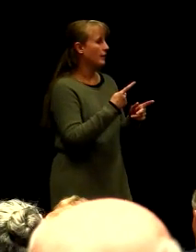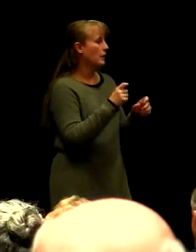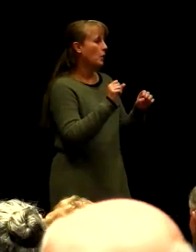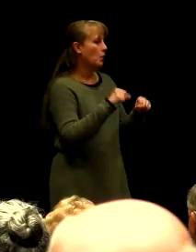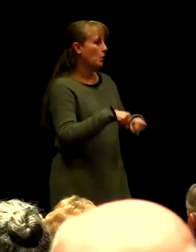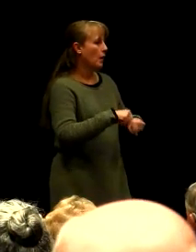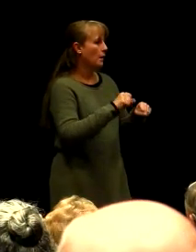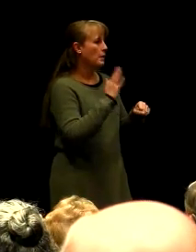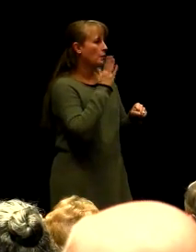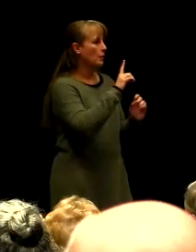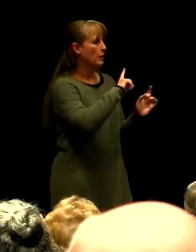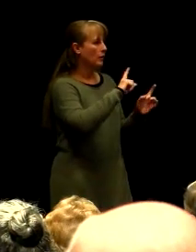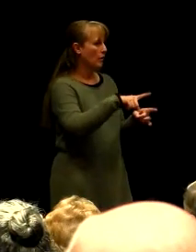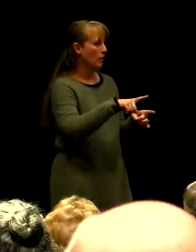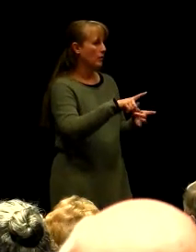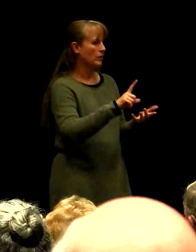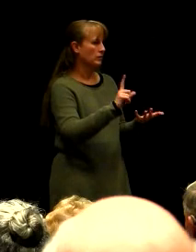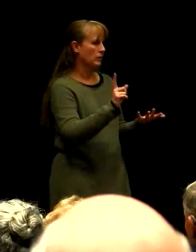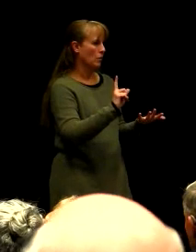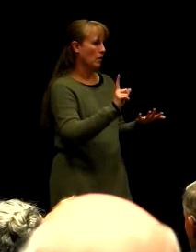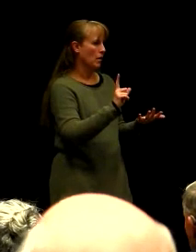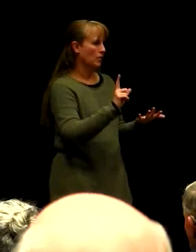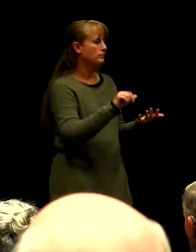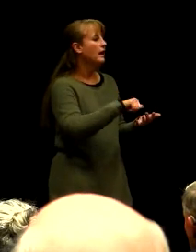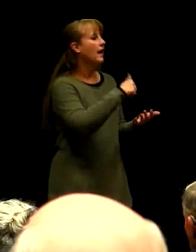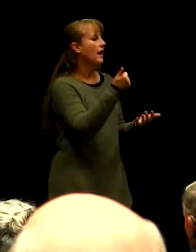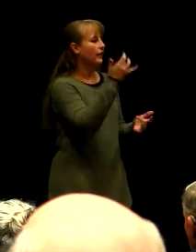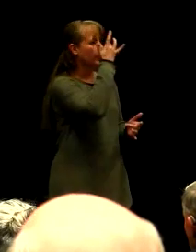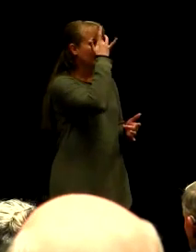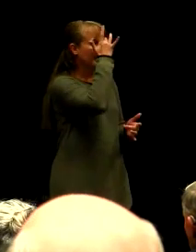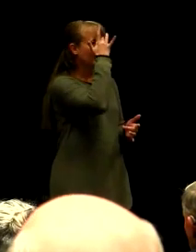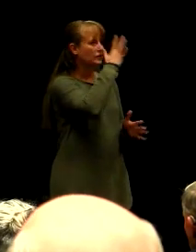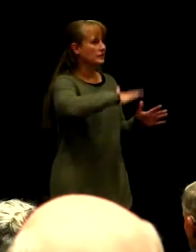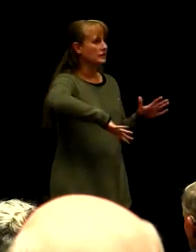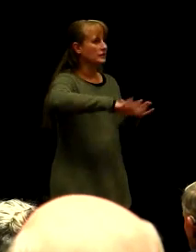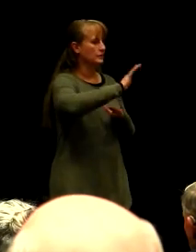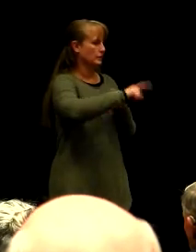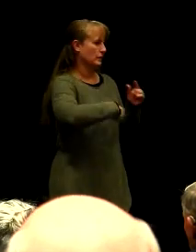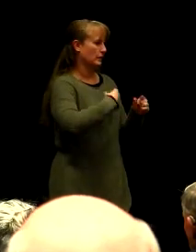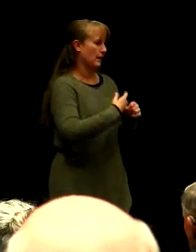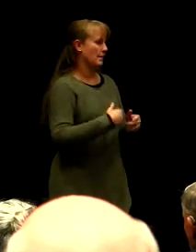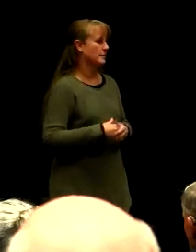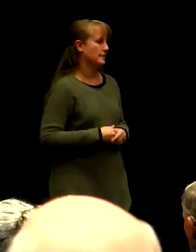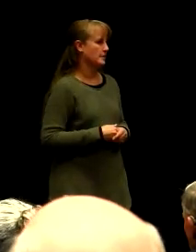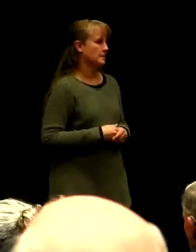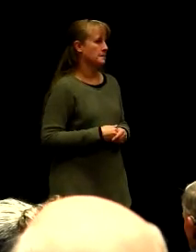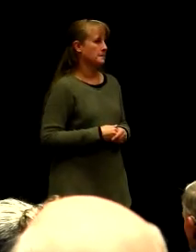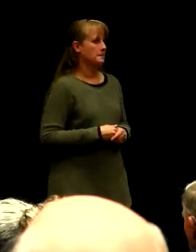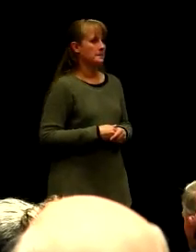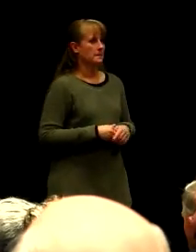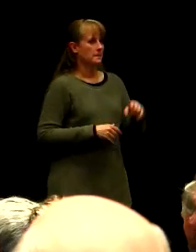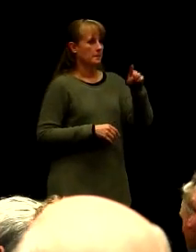probably we're heading off, or he's heading off to other intelligences around the galaxy. Okay.